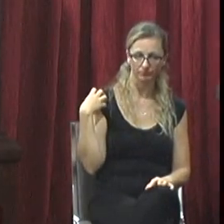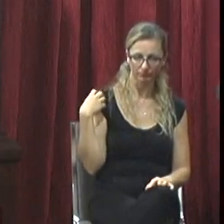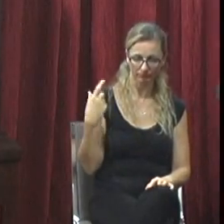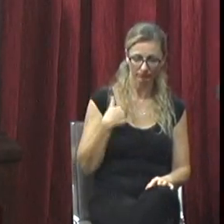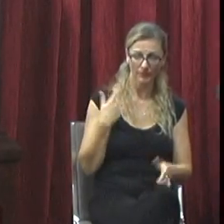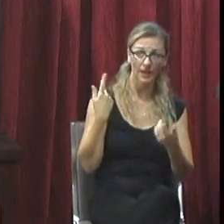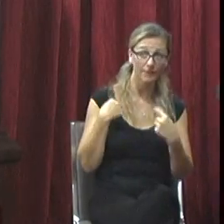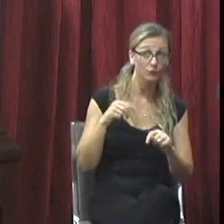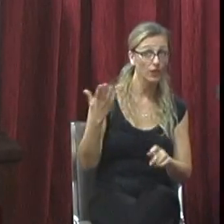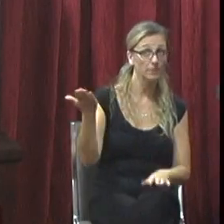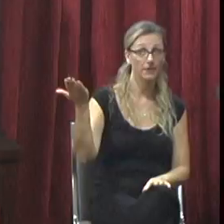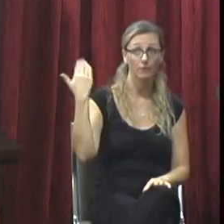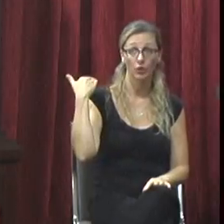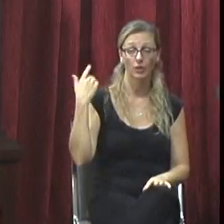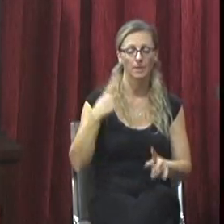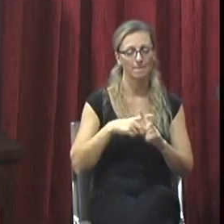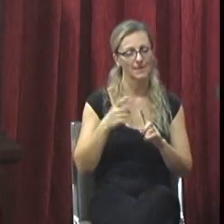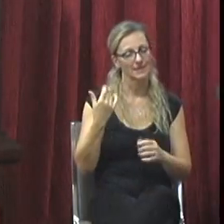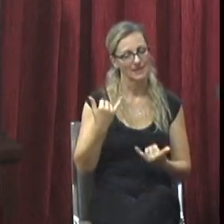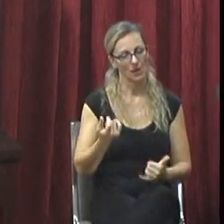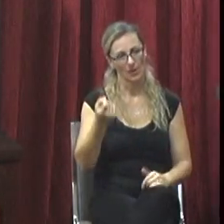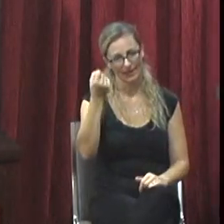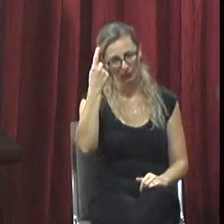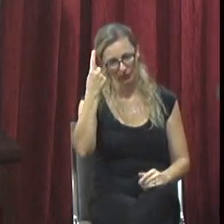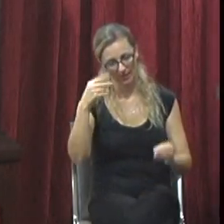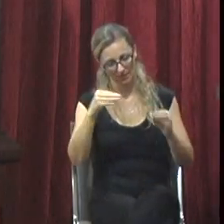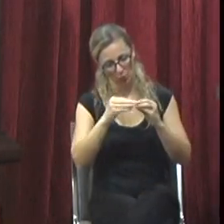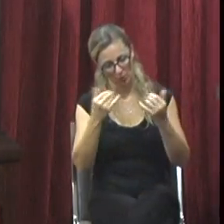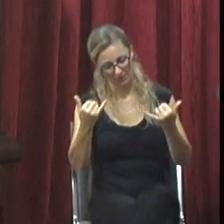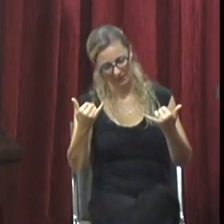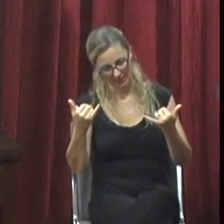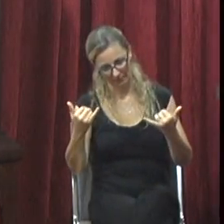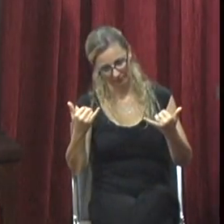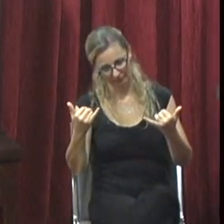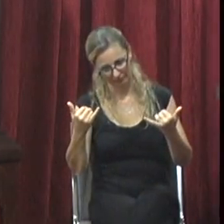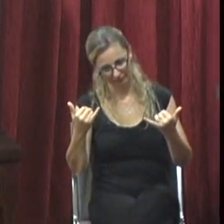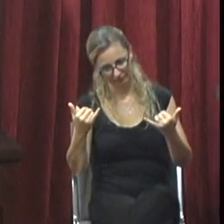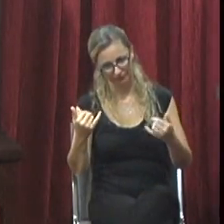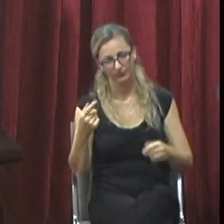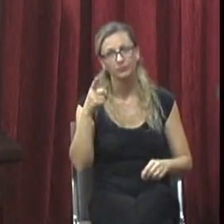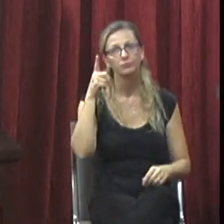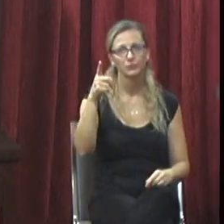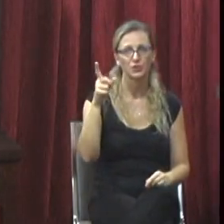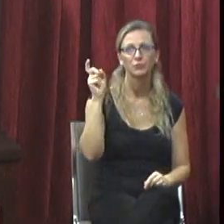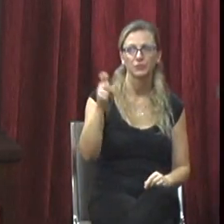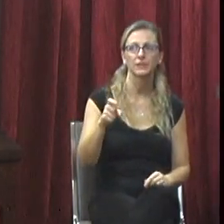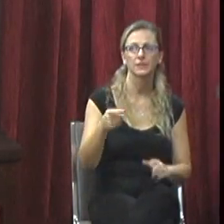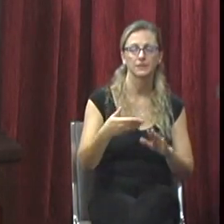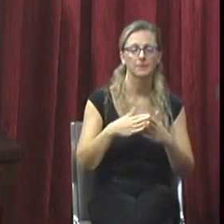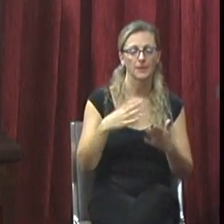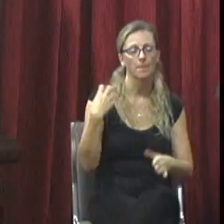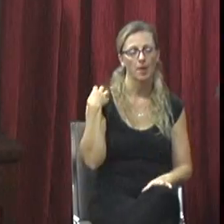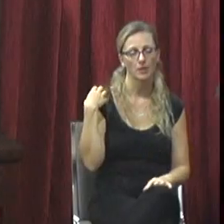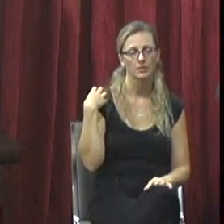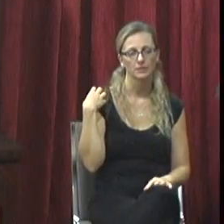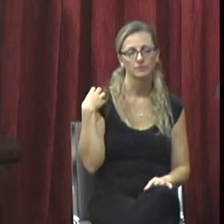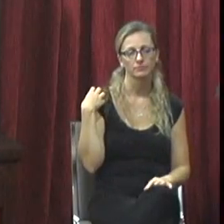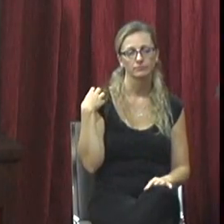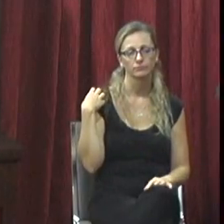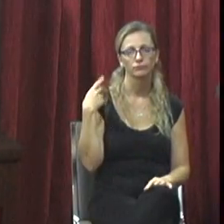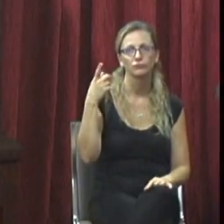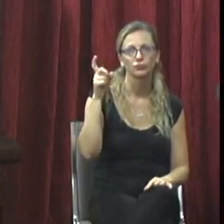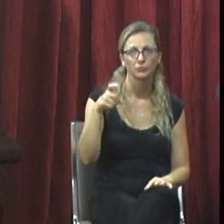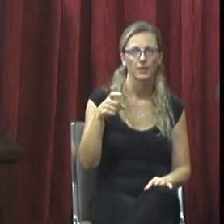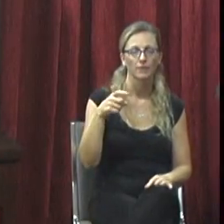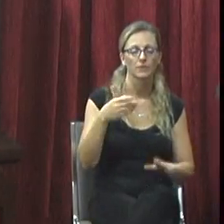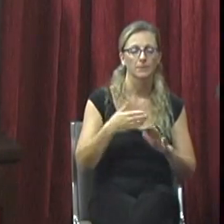I've tried before, but I'm understanding it more today. That you have to be the boss. You have